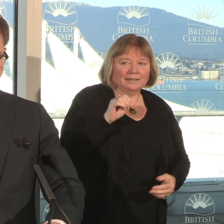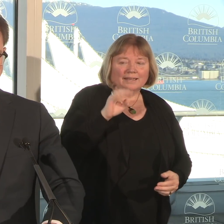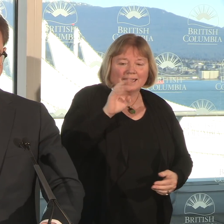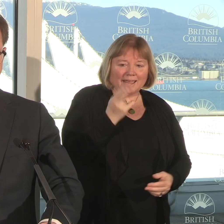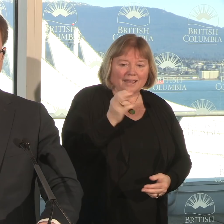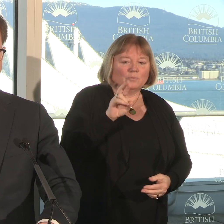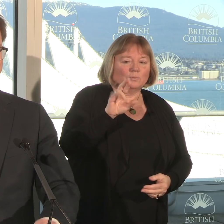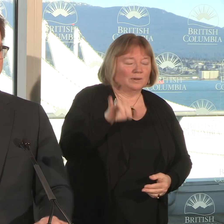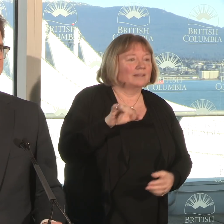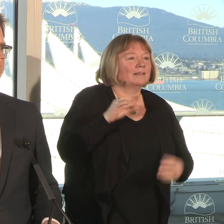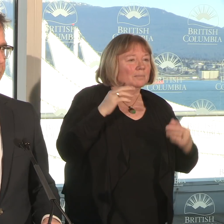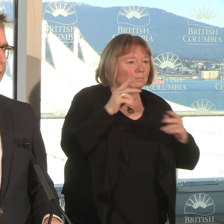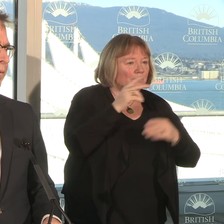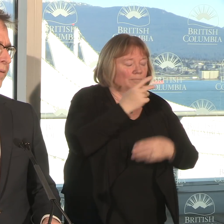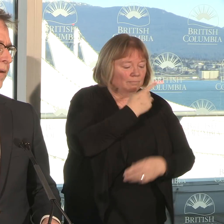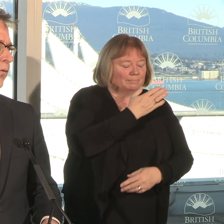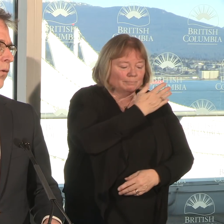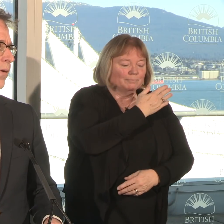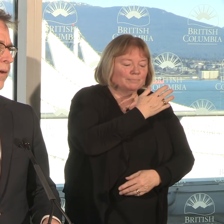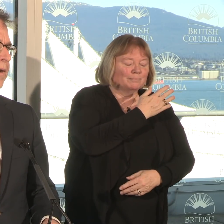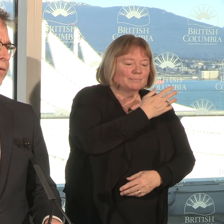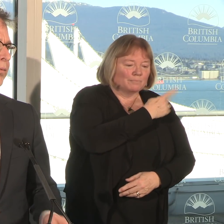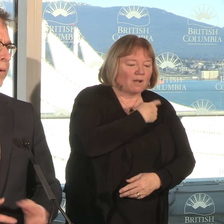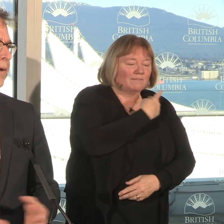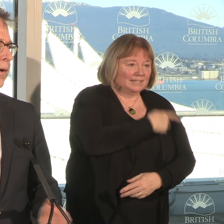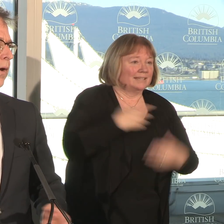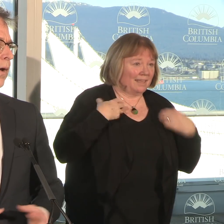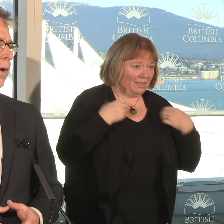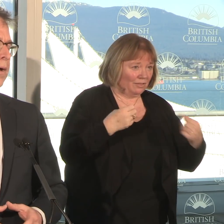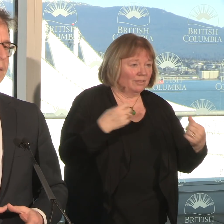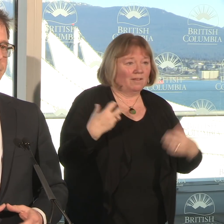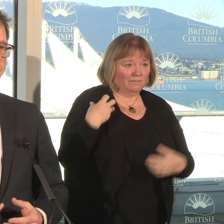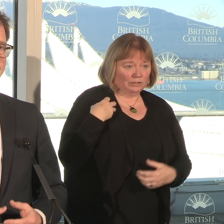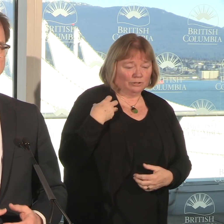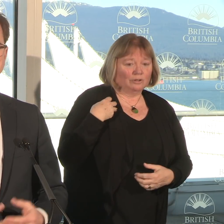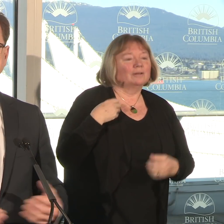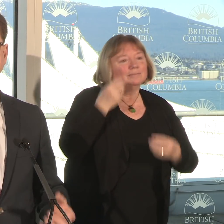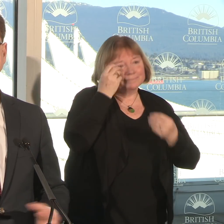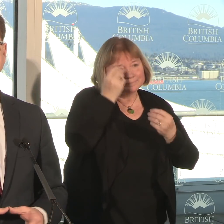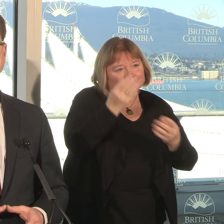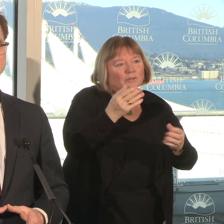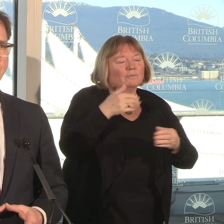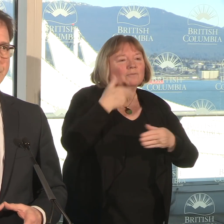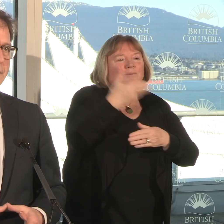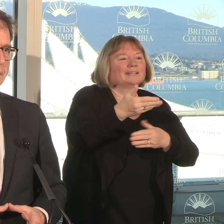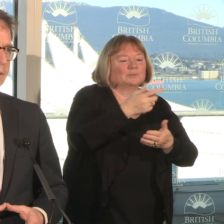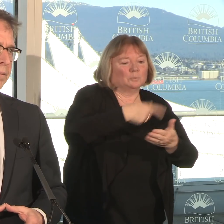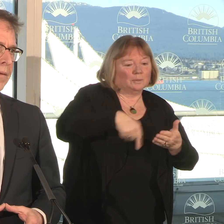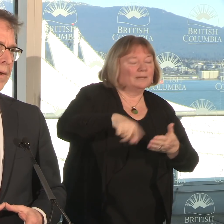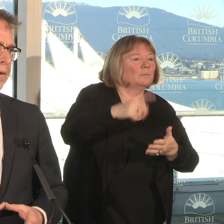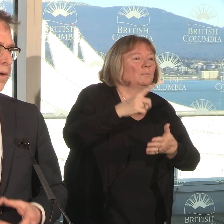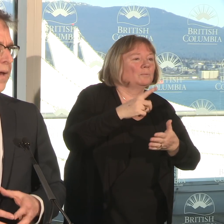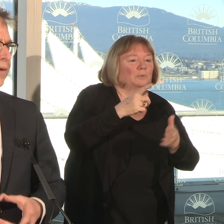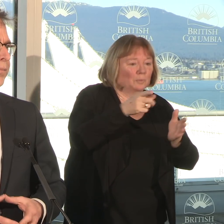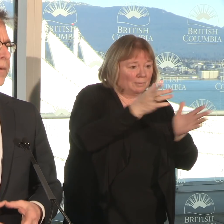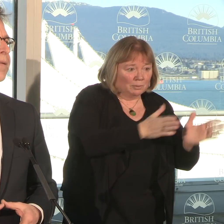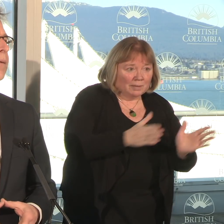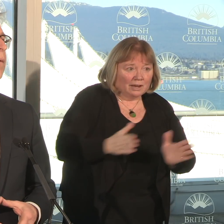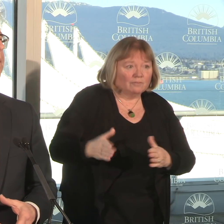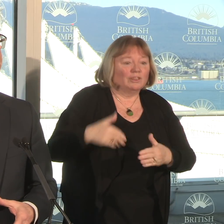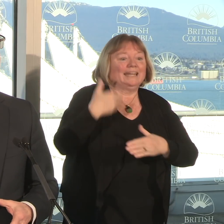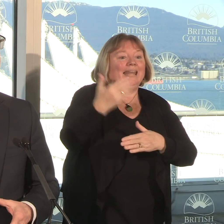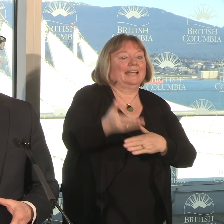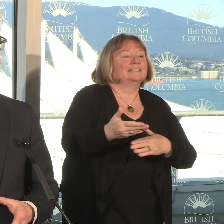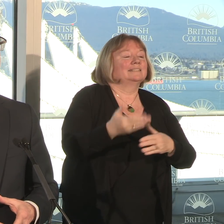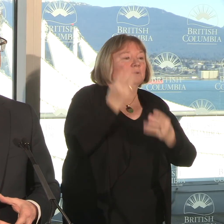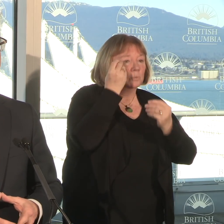Officer. Just in terms of our briefings over the next week, so you can prepare for those, will be the next briefing